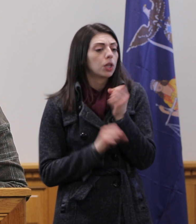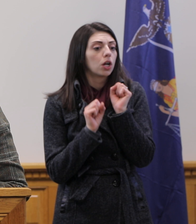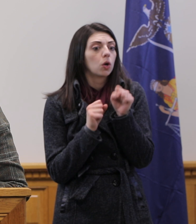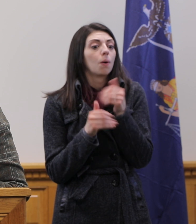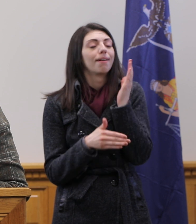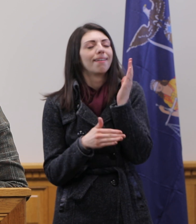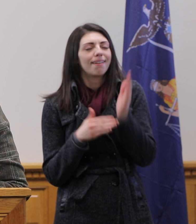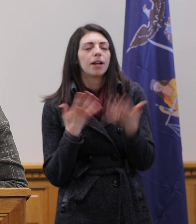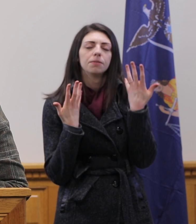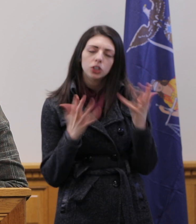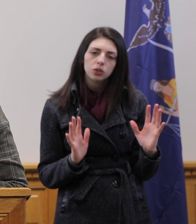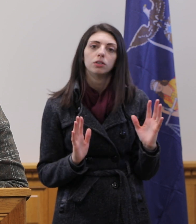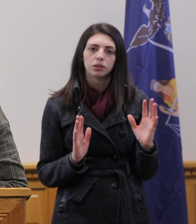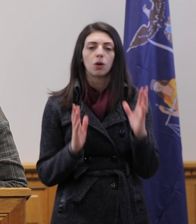end.